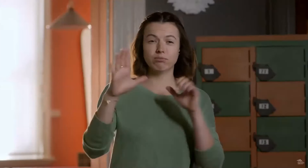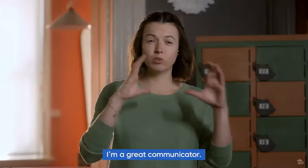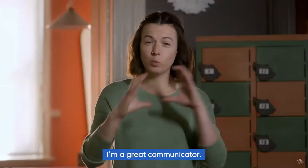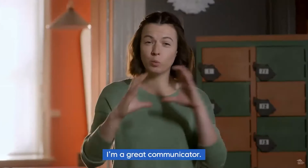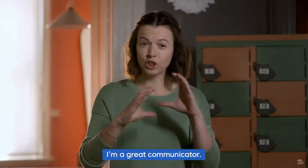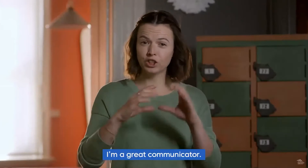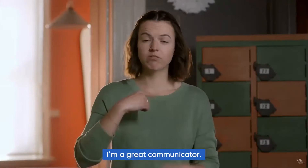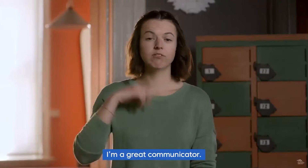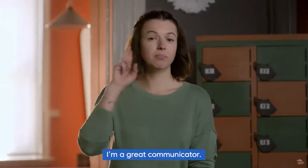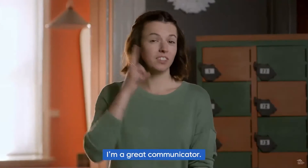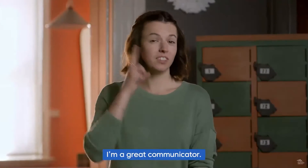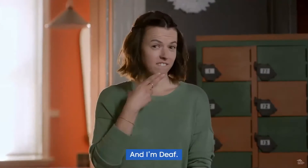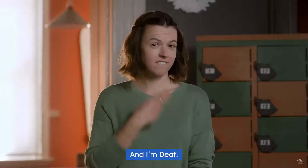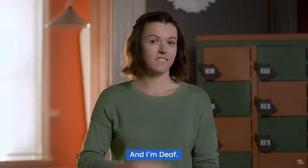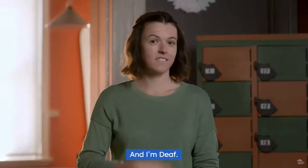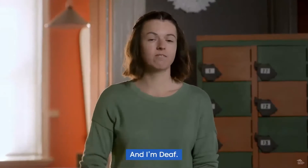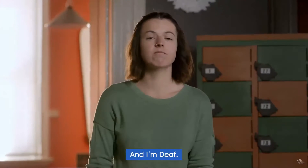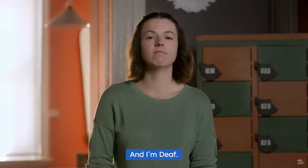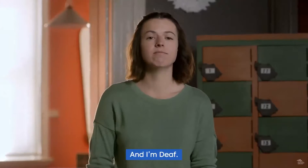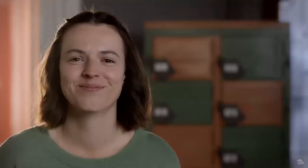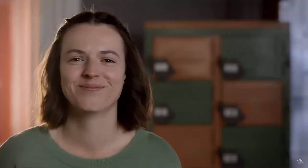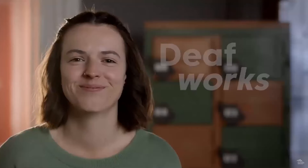I'm a great communicator, and I'm deaf.